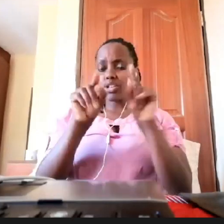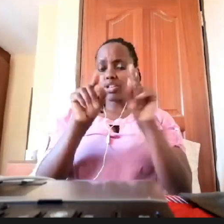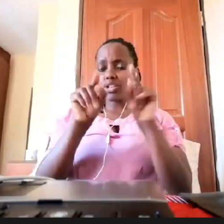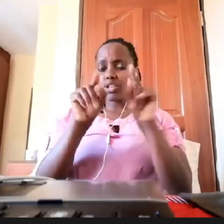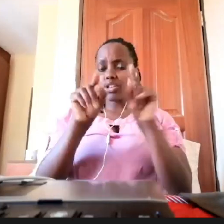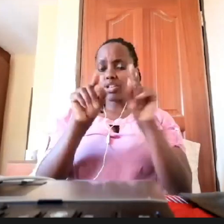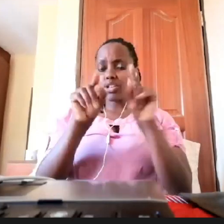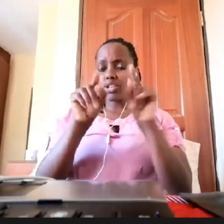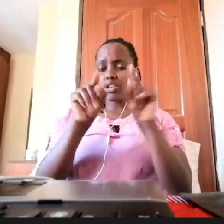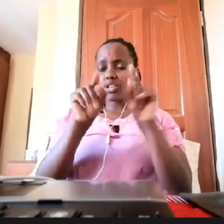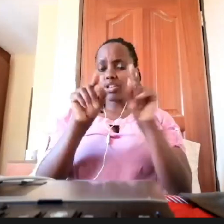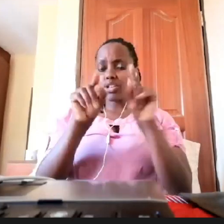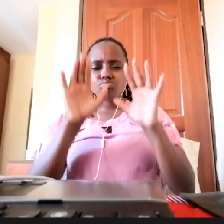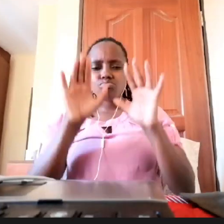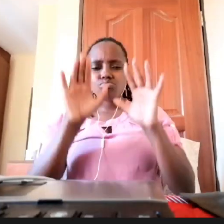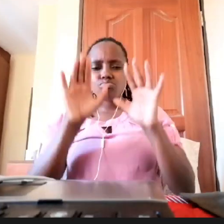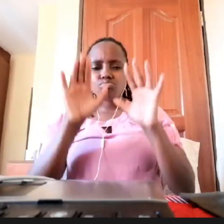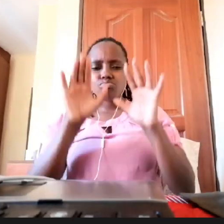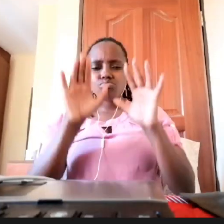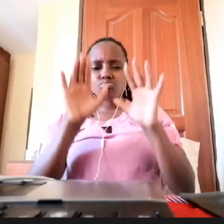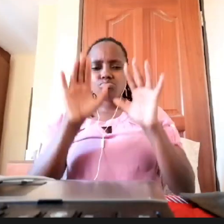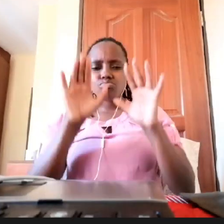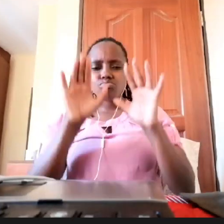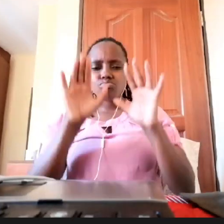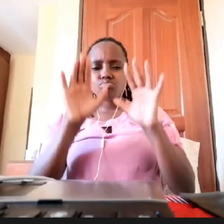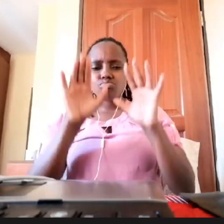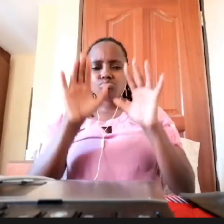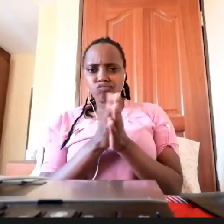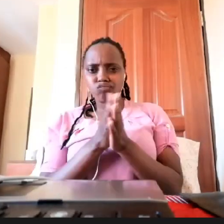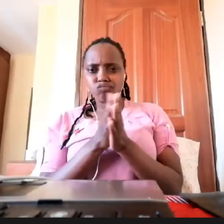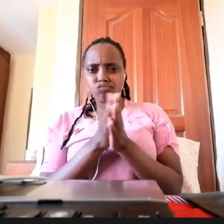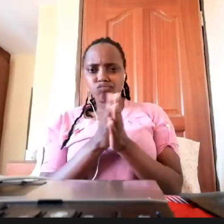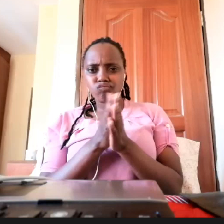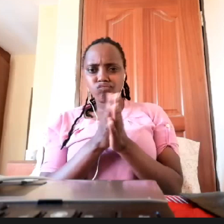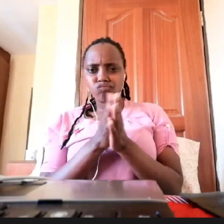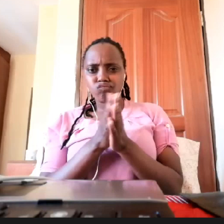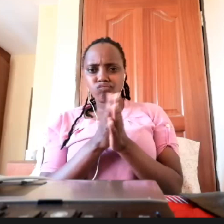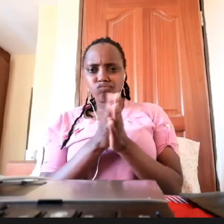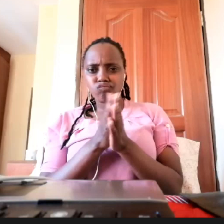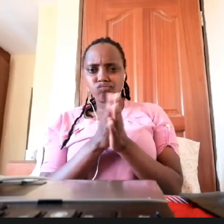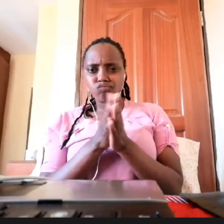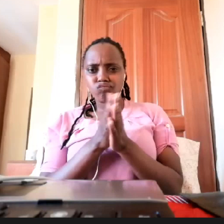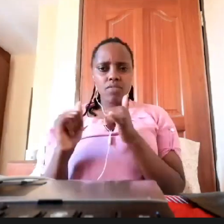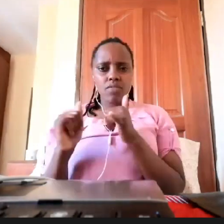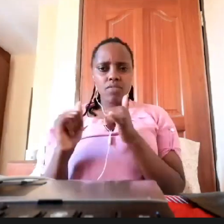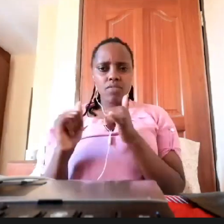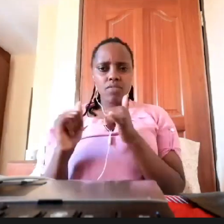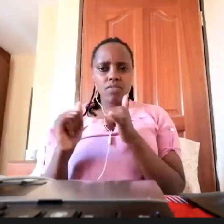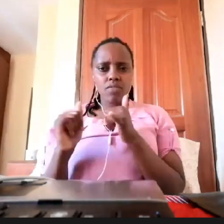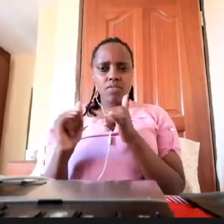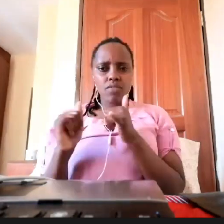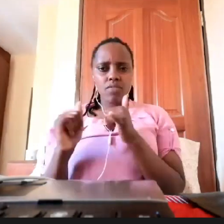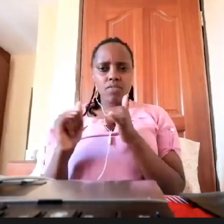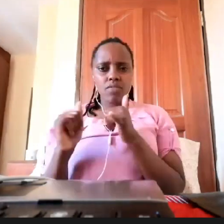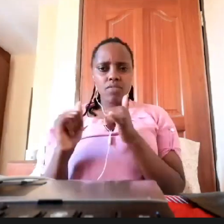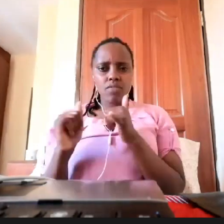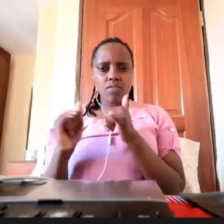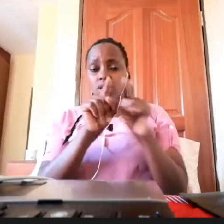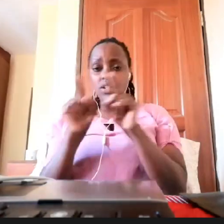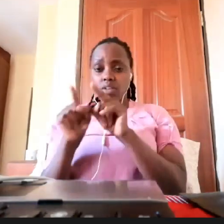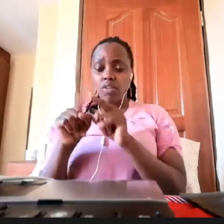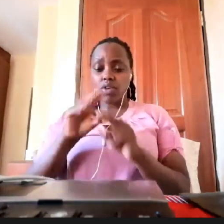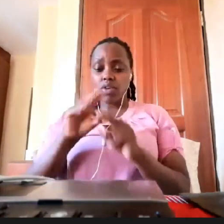the committee has a very keen interest to know on the status of implementation of concluding observations and recommendations. And in